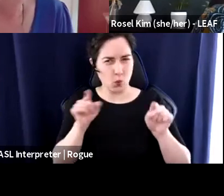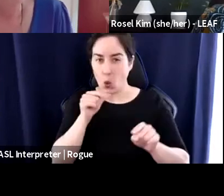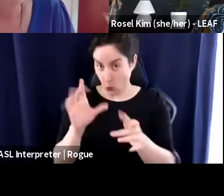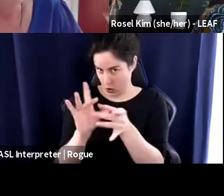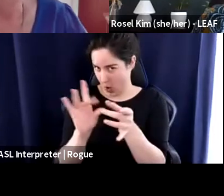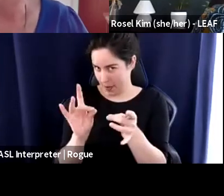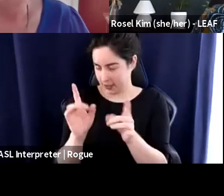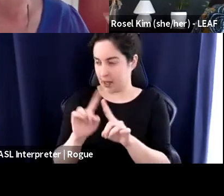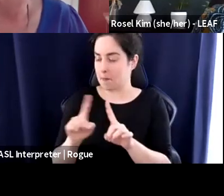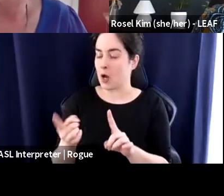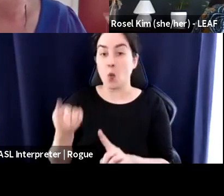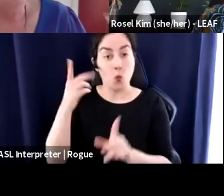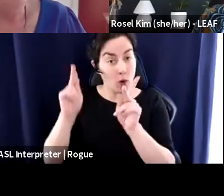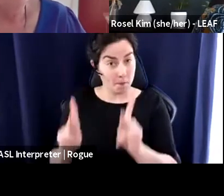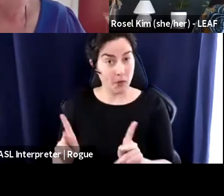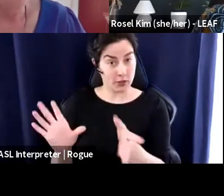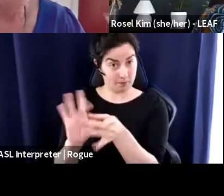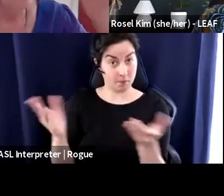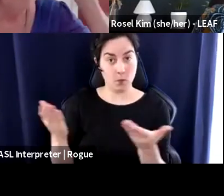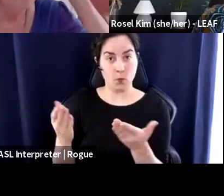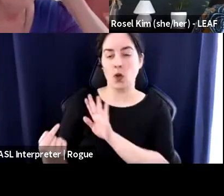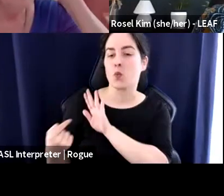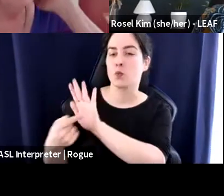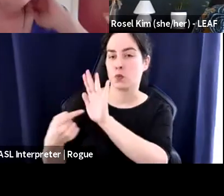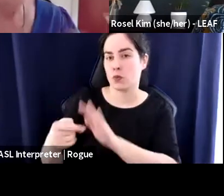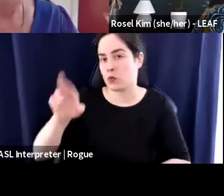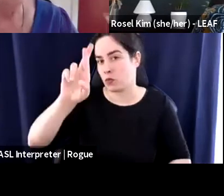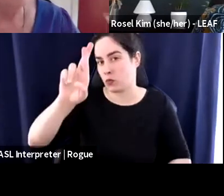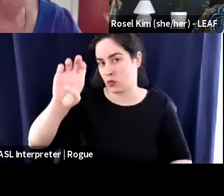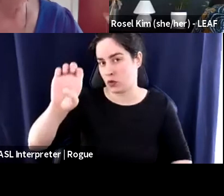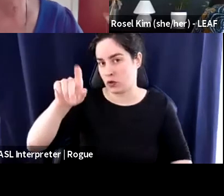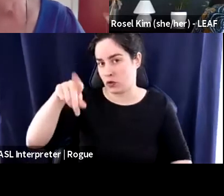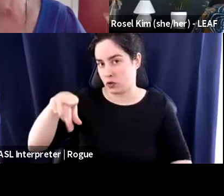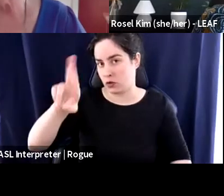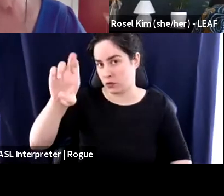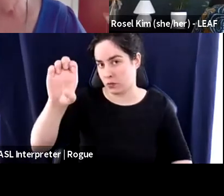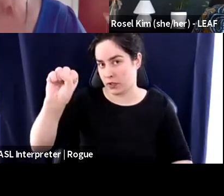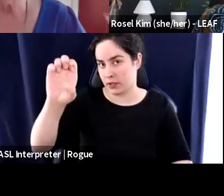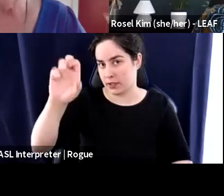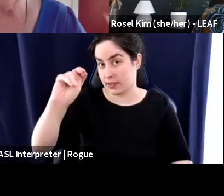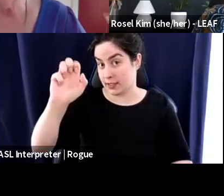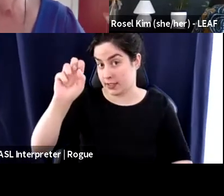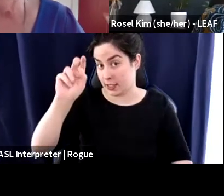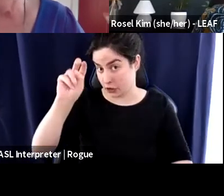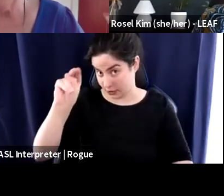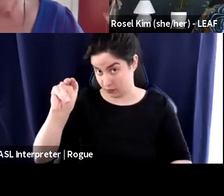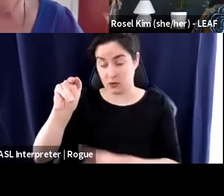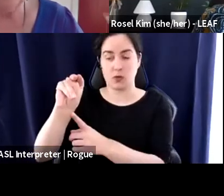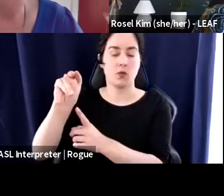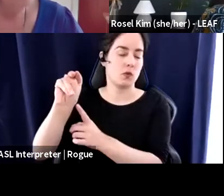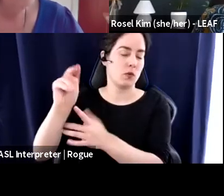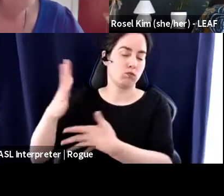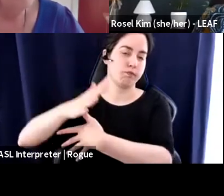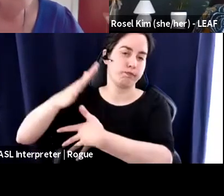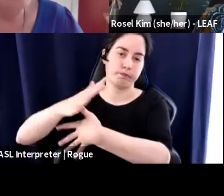about representation. And I think that's, critical. And so I think